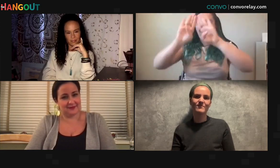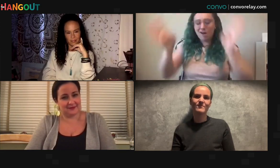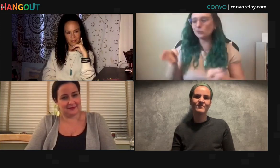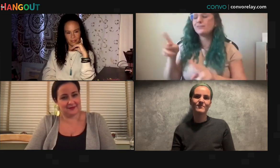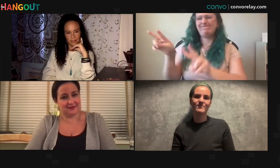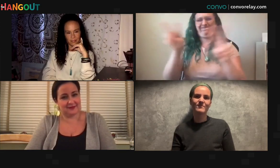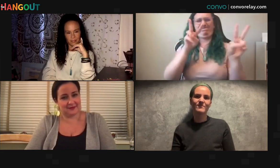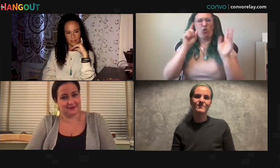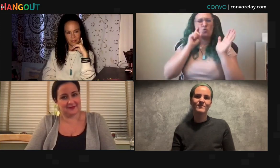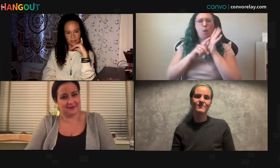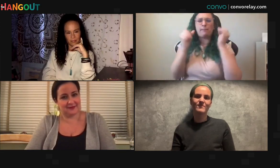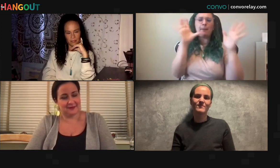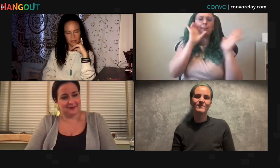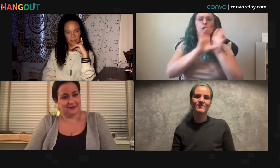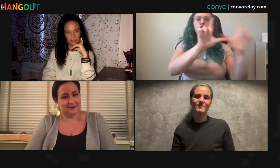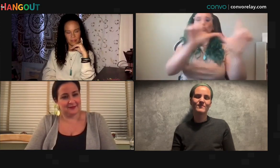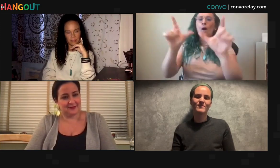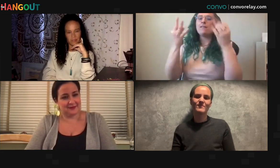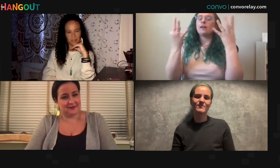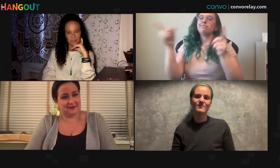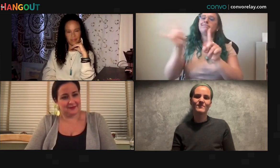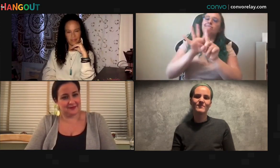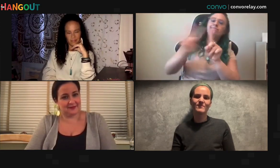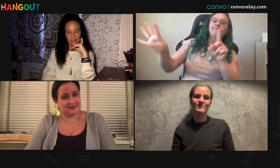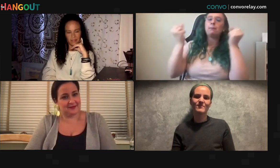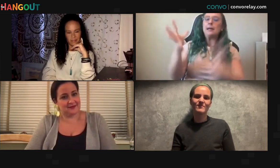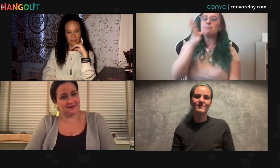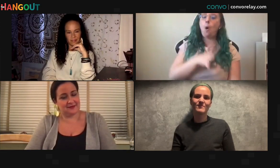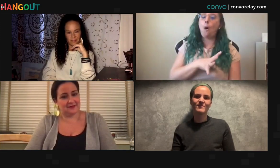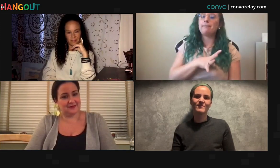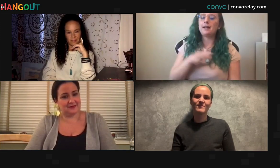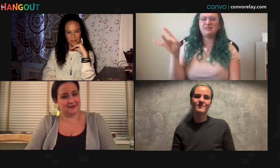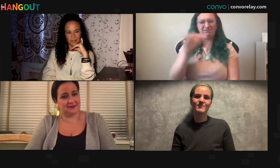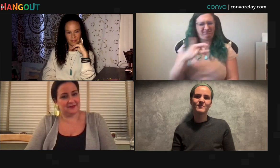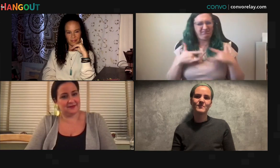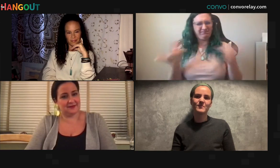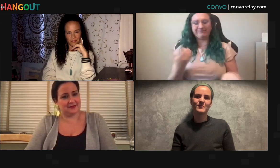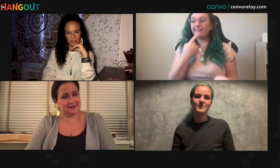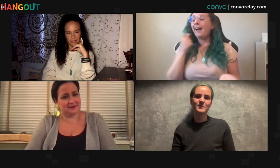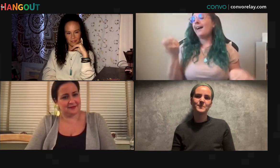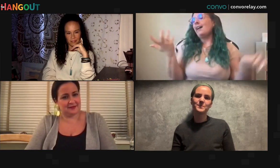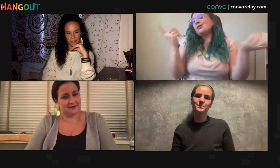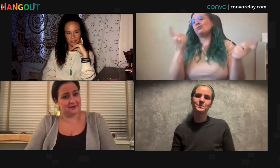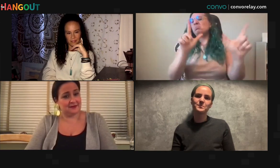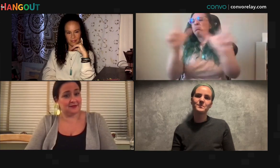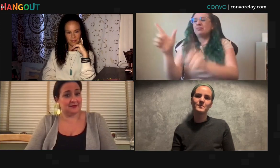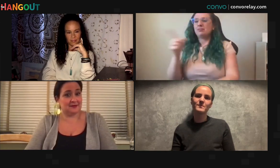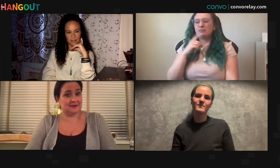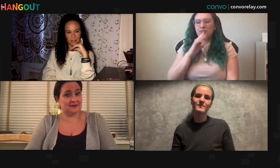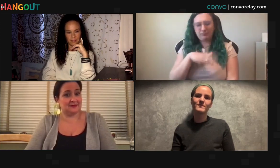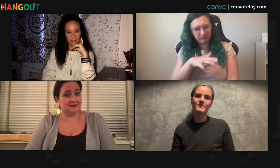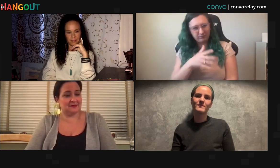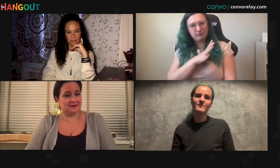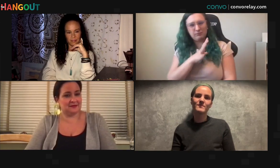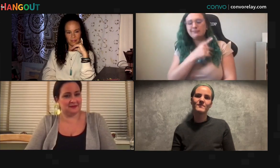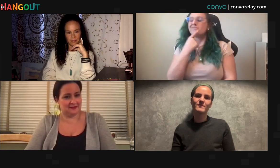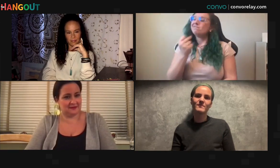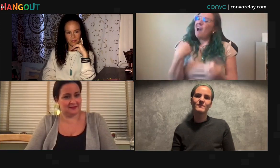feel. And the guy went into this house and he noticed that there was a lineup of different pictures of women. And he said,